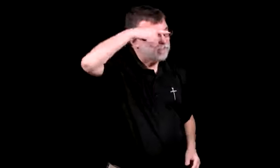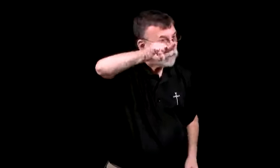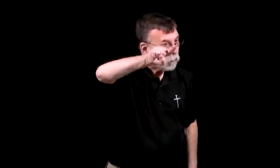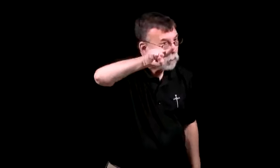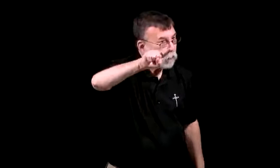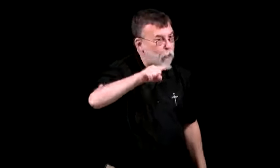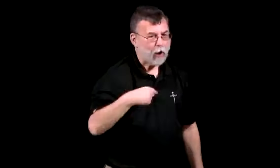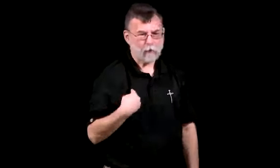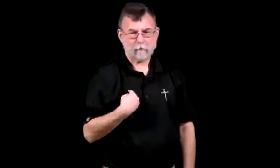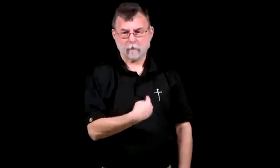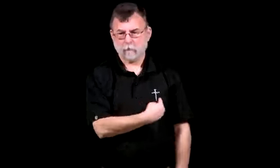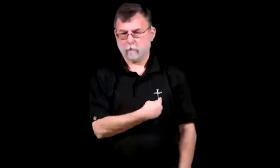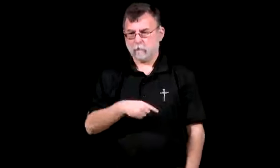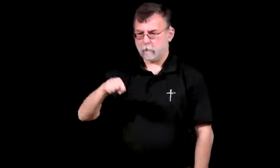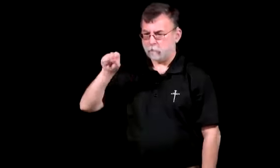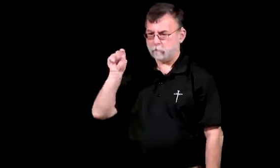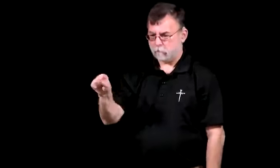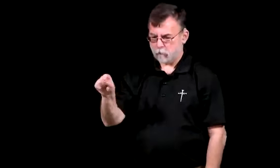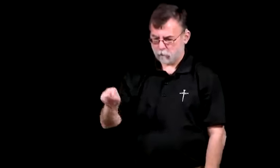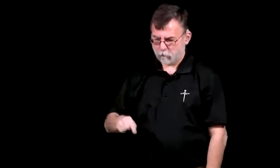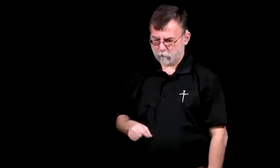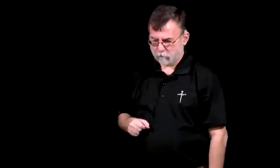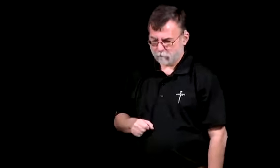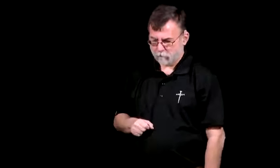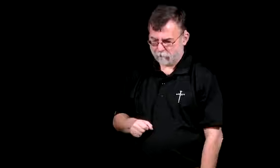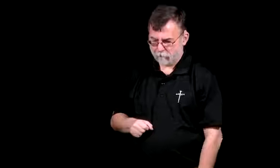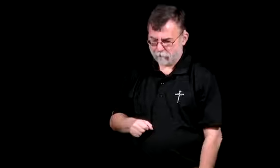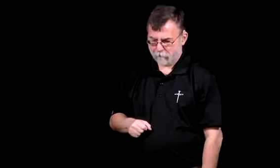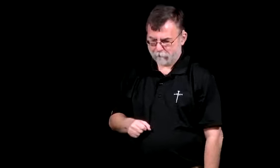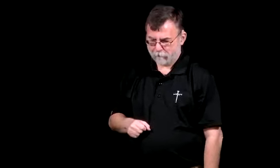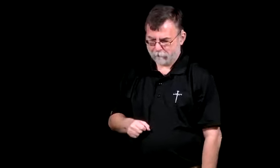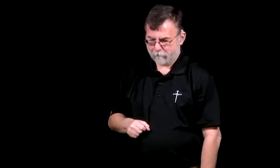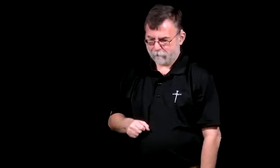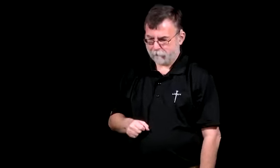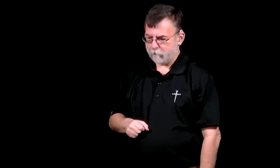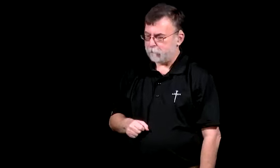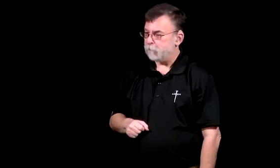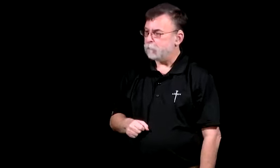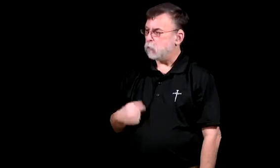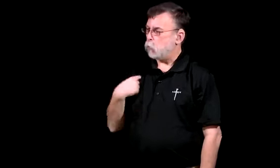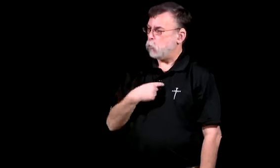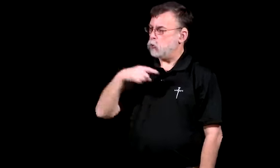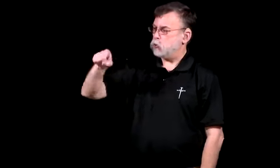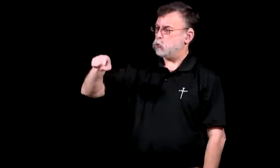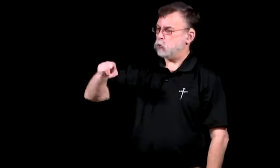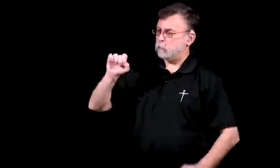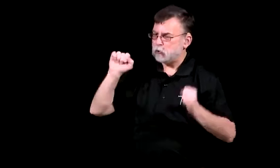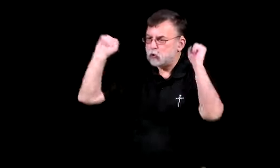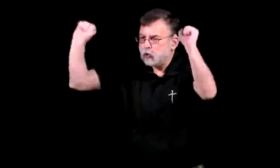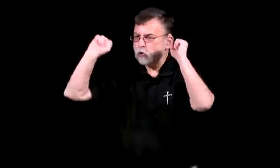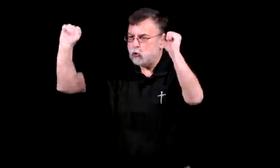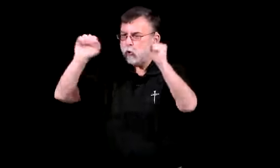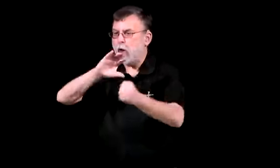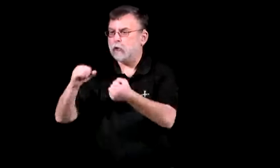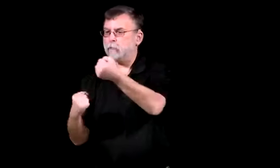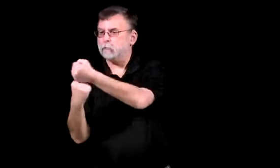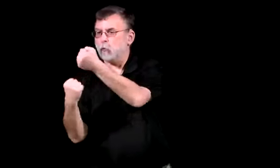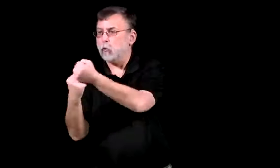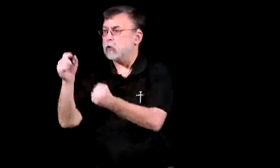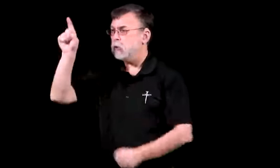So again, God is for us, and we should be cheering and